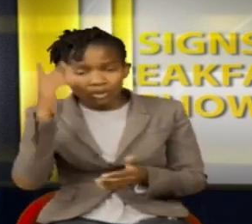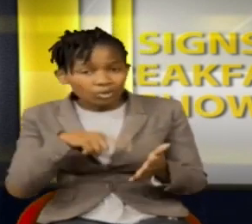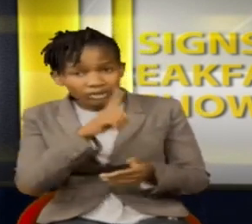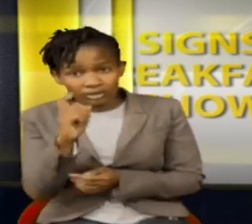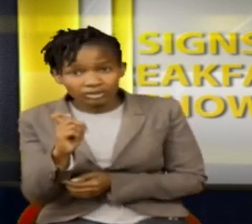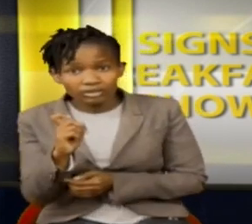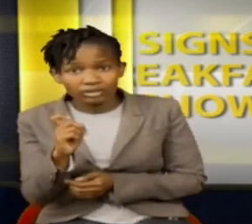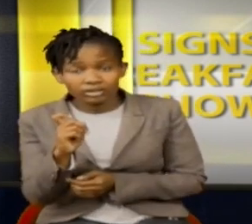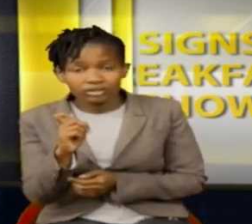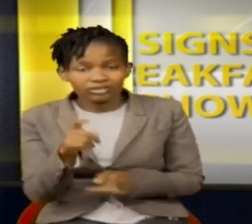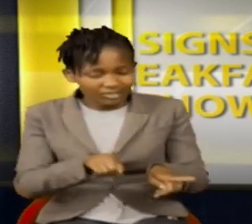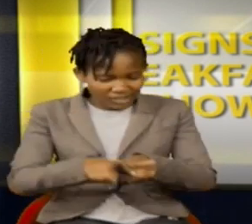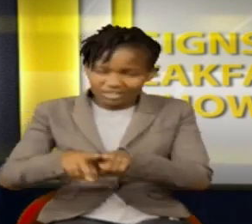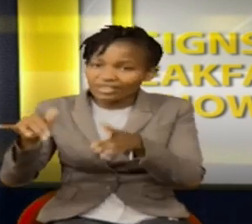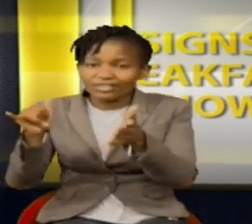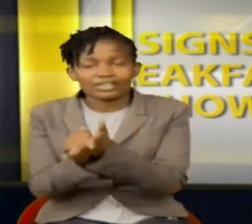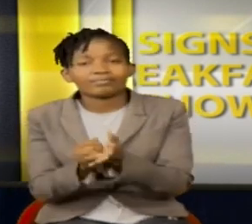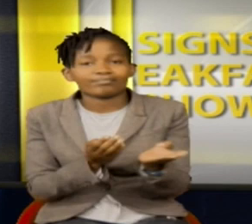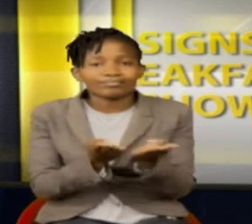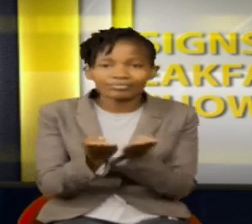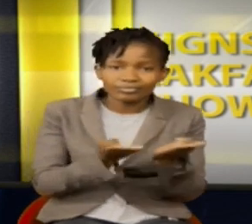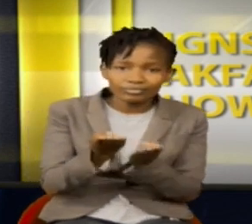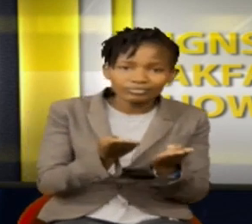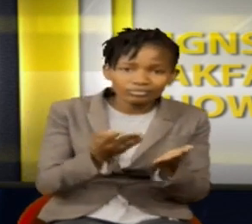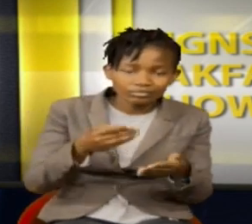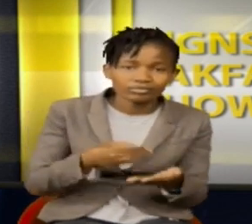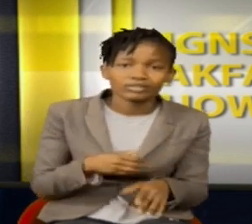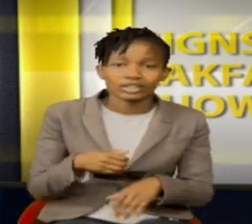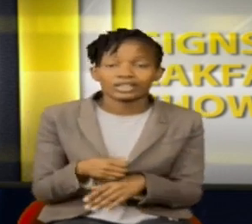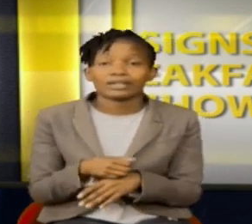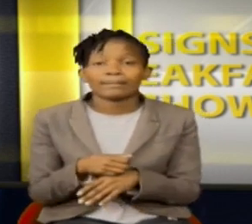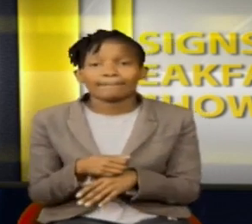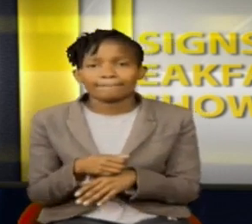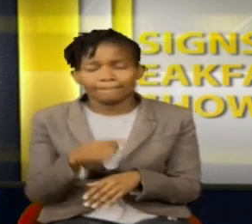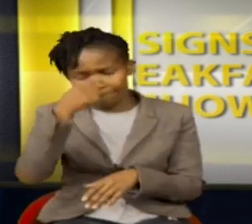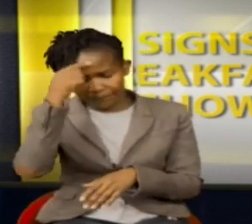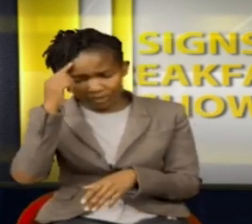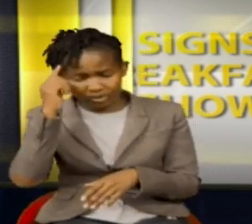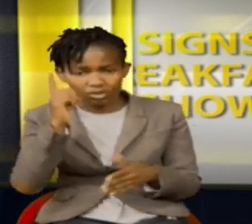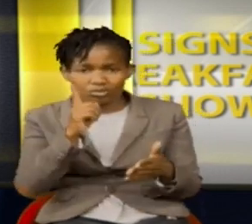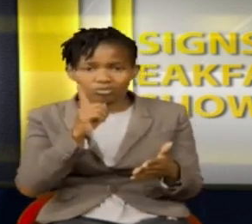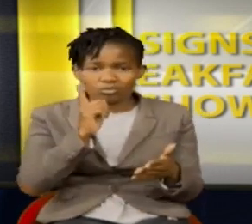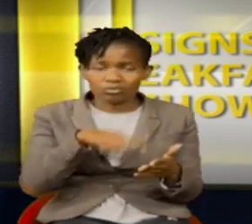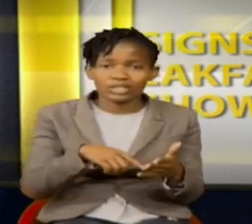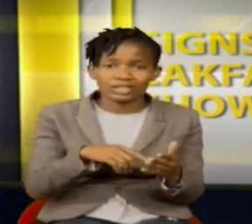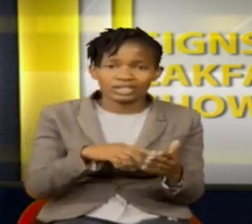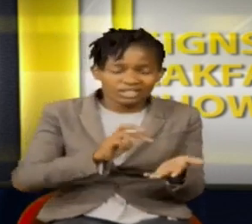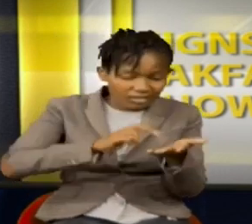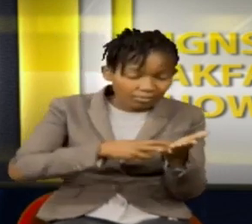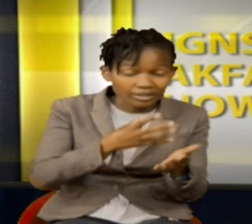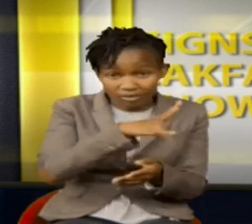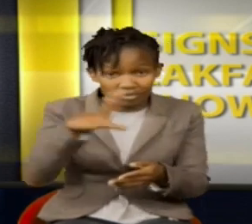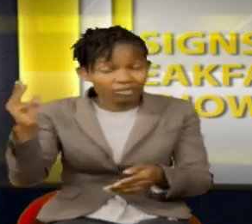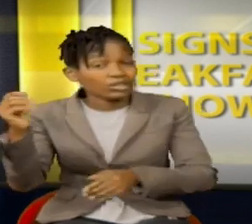Let me tell you. Yeah. At IONI B's, that's what. At IONI B's. Yes. Yeah. Because what's the purpose of going to school? Uh-huh. I think that's where we need